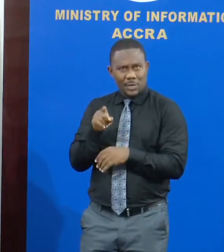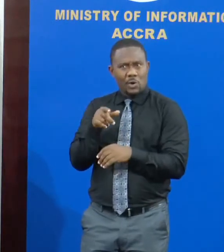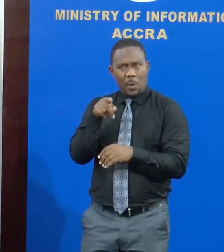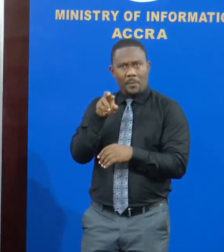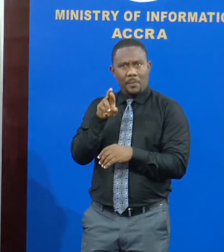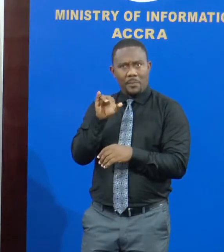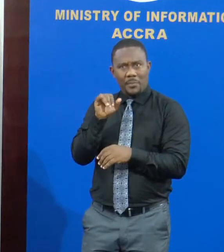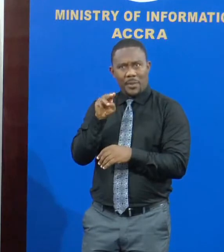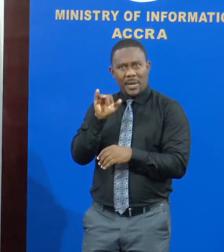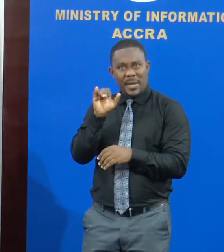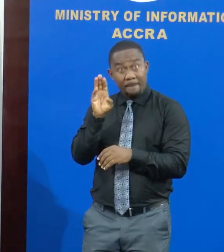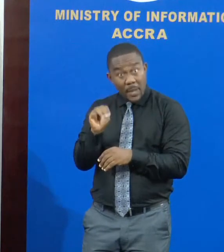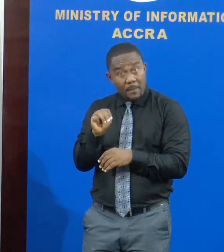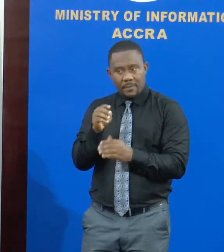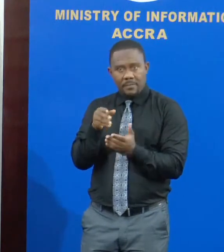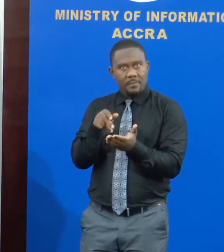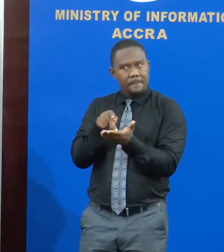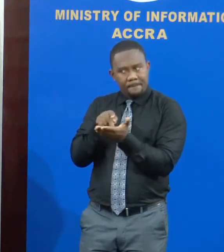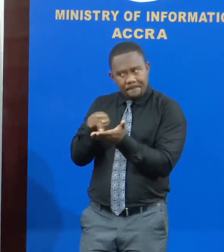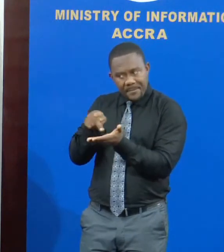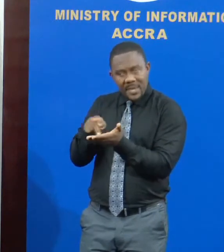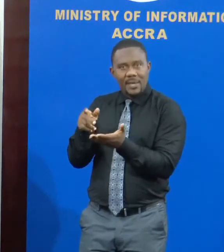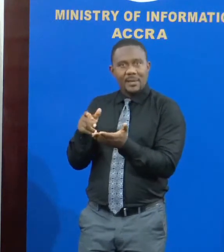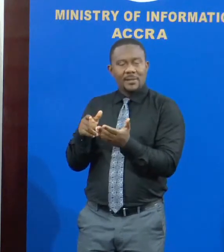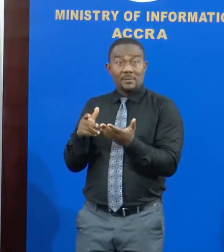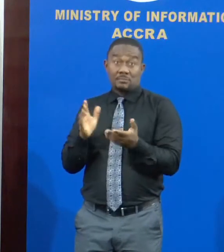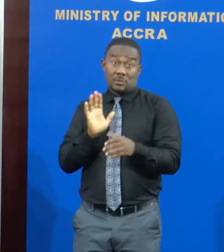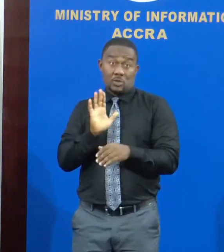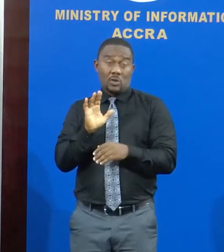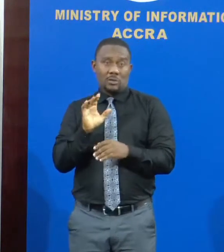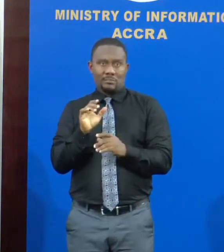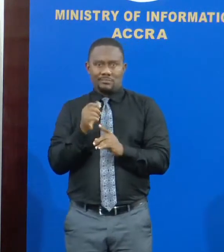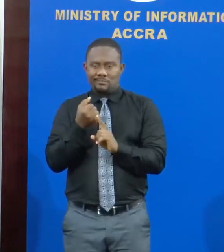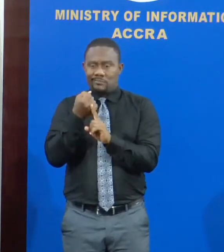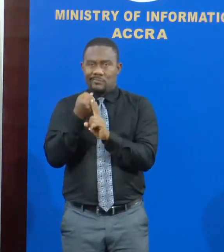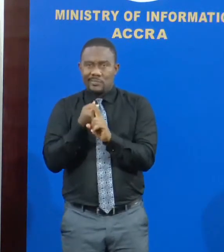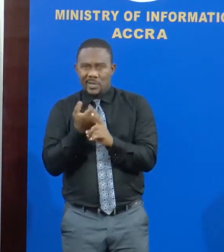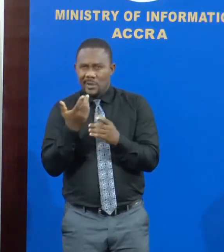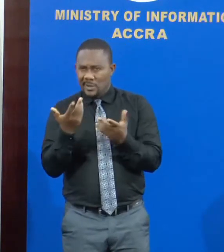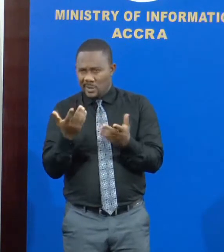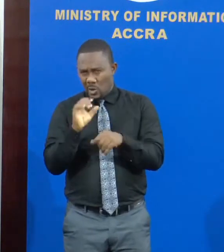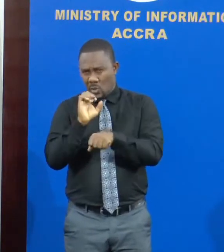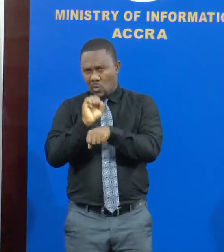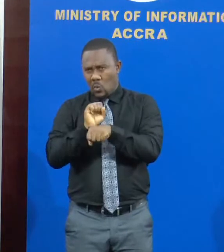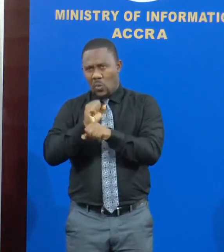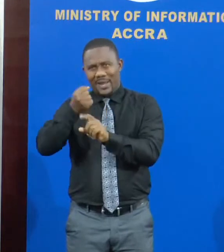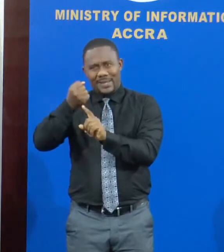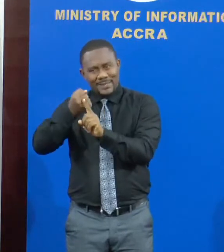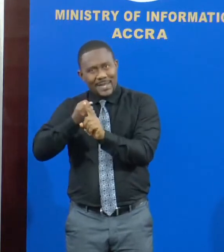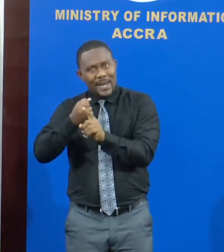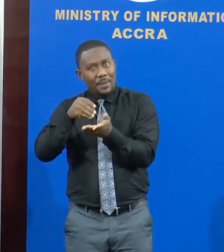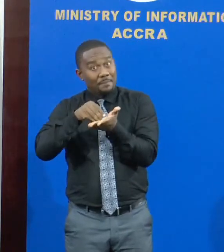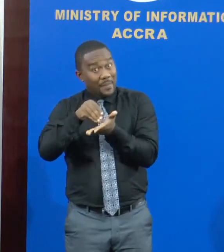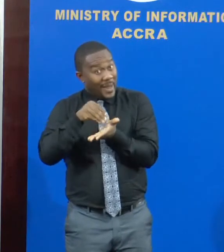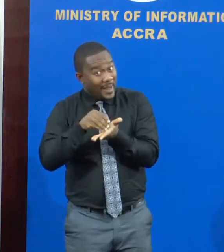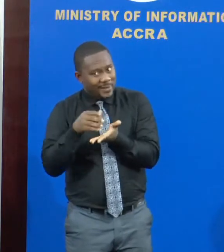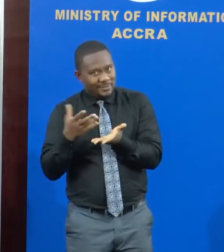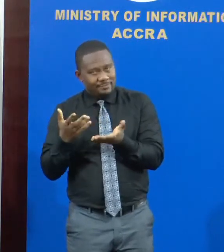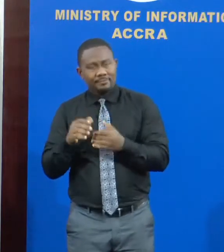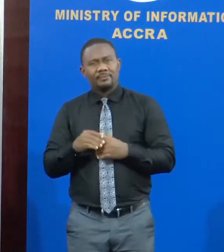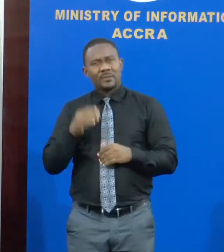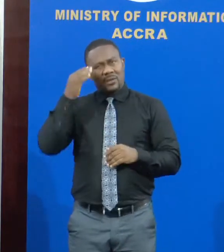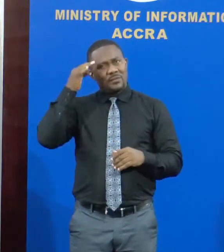pay to us for insuring your salaries, your occupational salaries